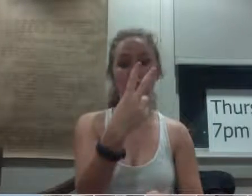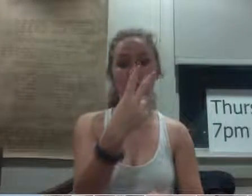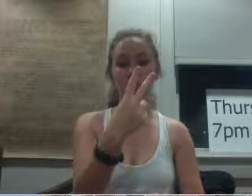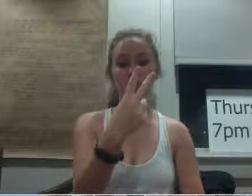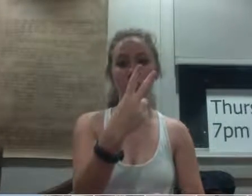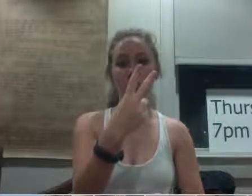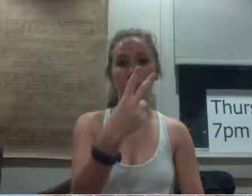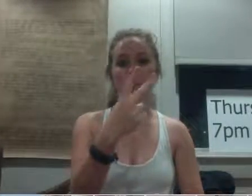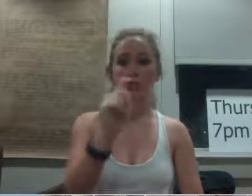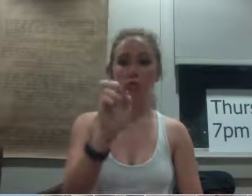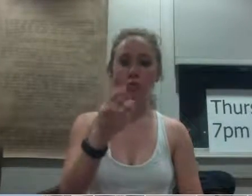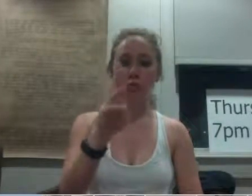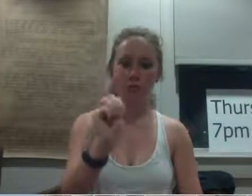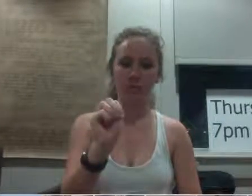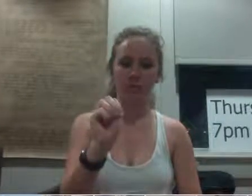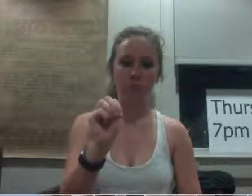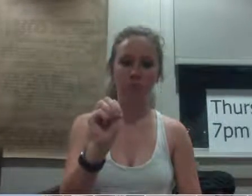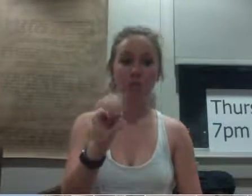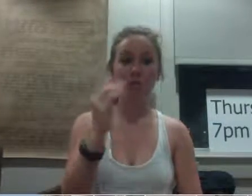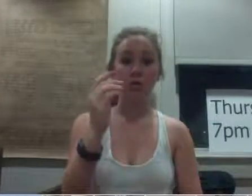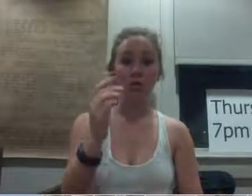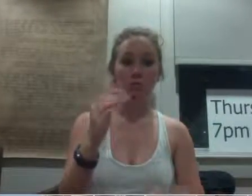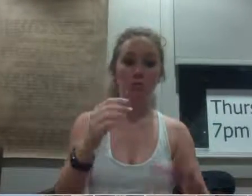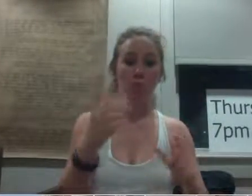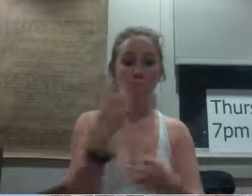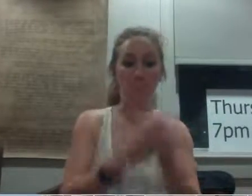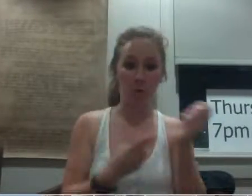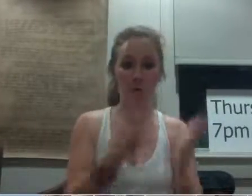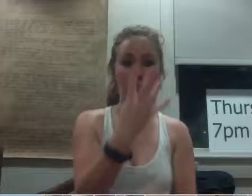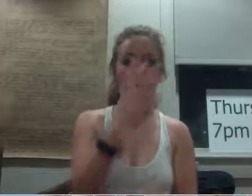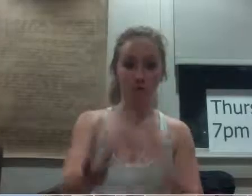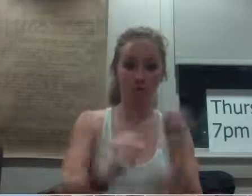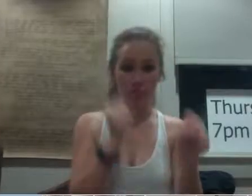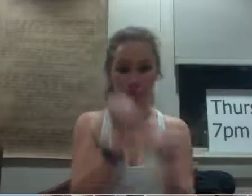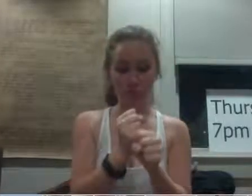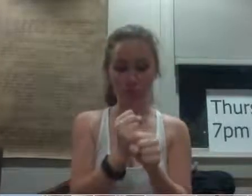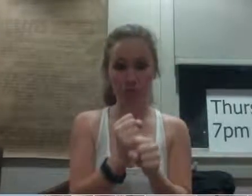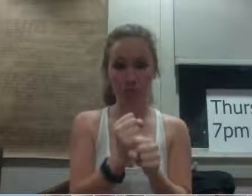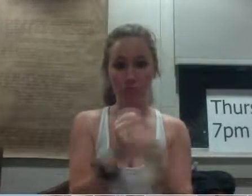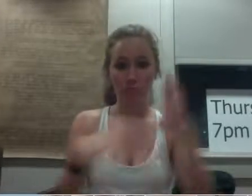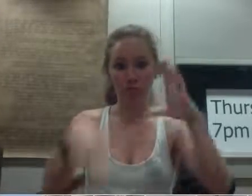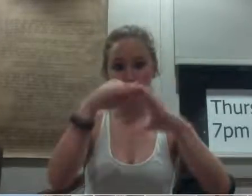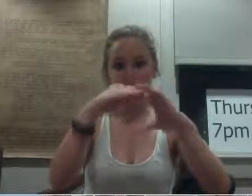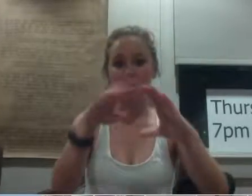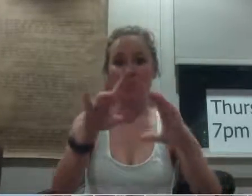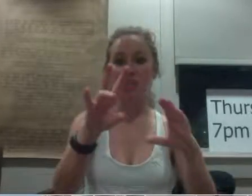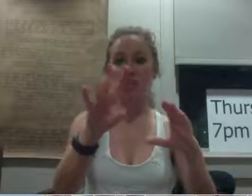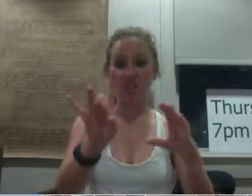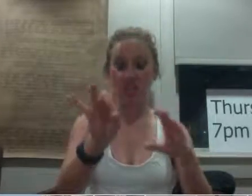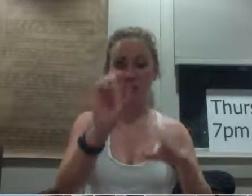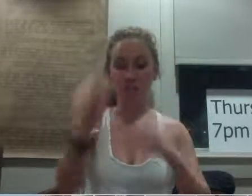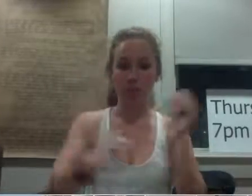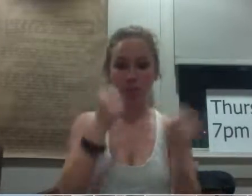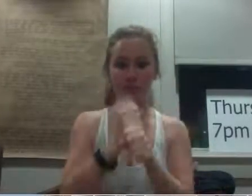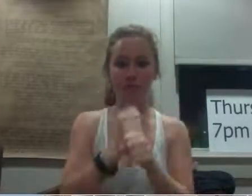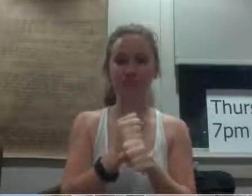But he can only have 2 terms, both 4 years. And that's the limit, so that's 8 years